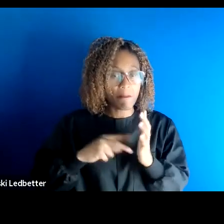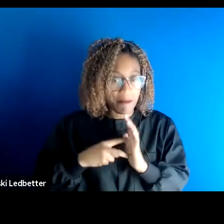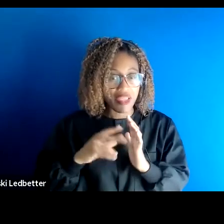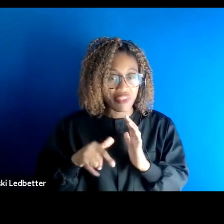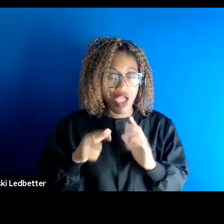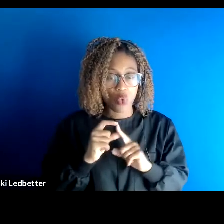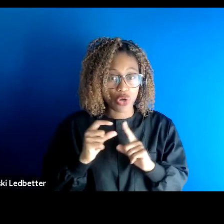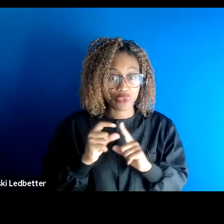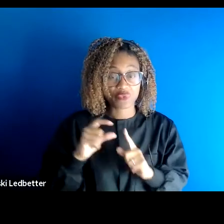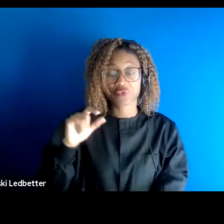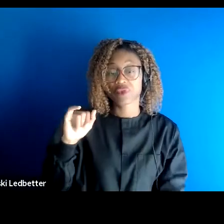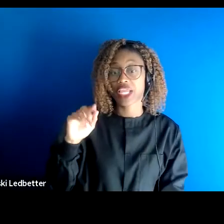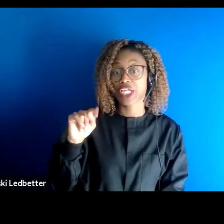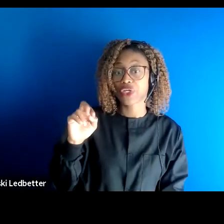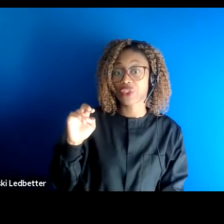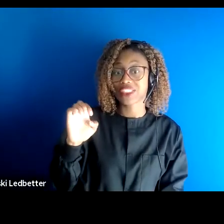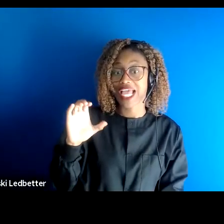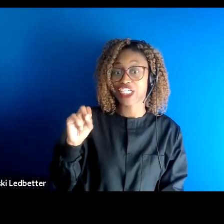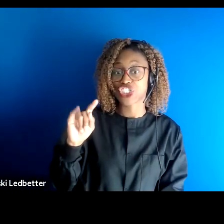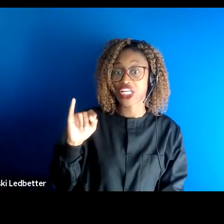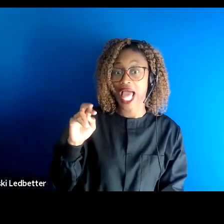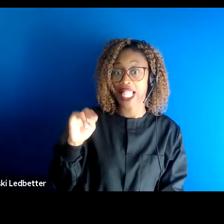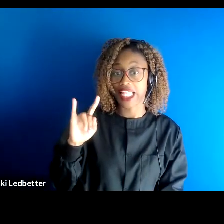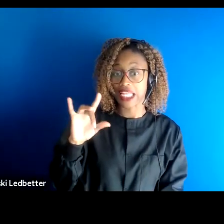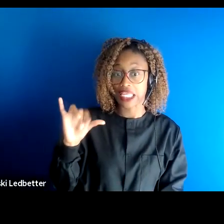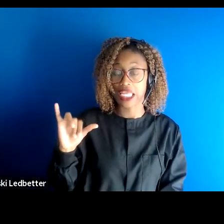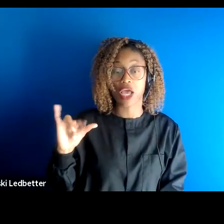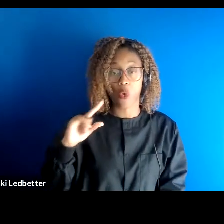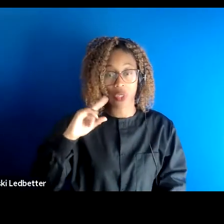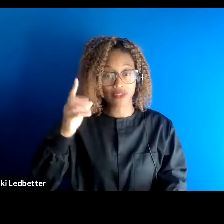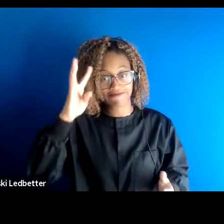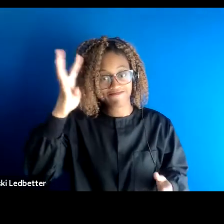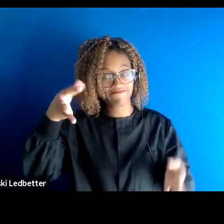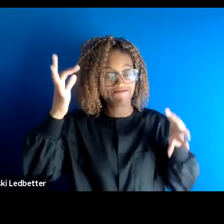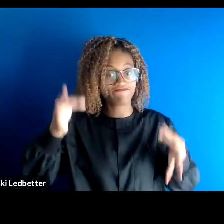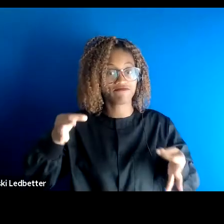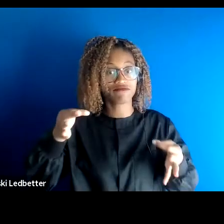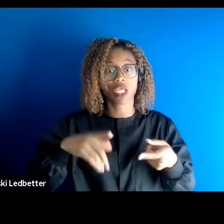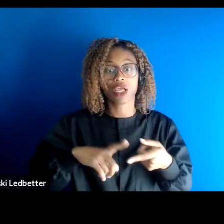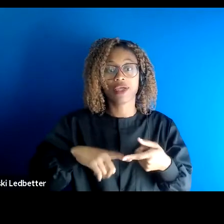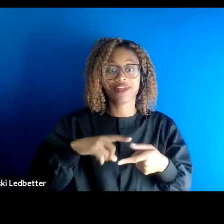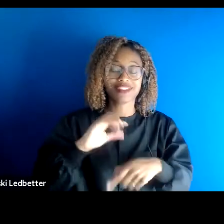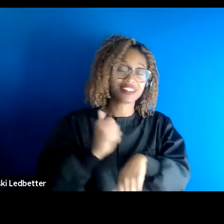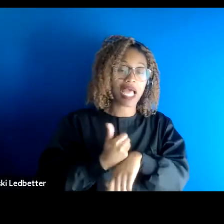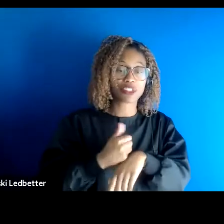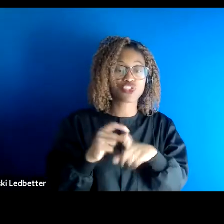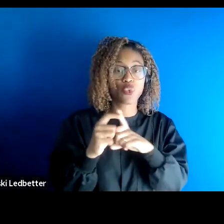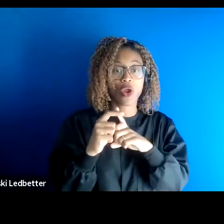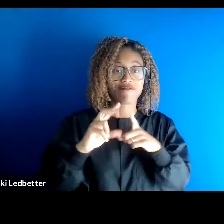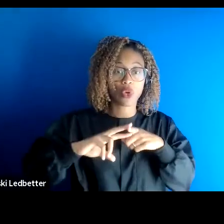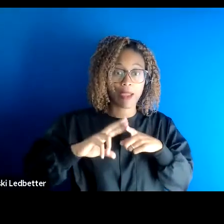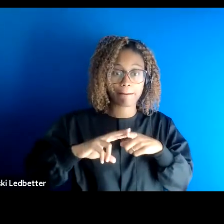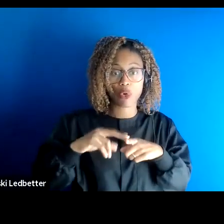is a term that was coined originally in the 80s, though it's a conversation that people have been having for a very